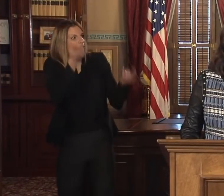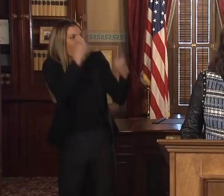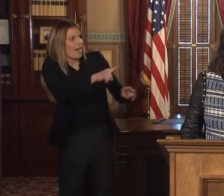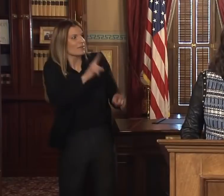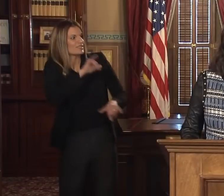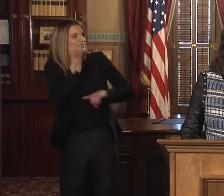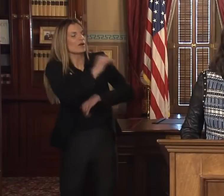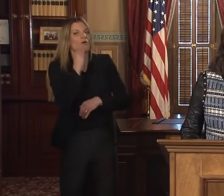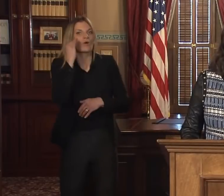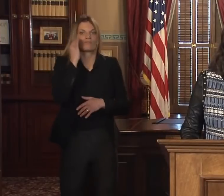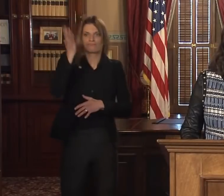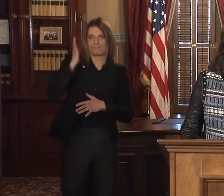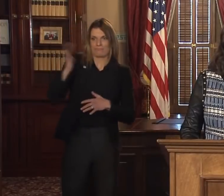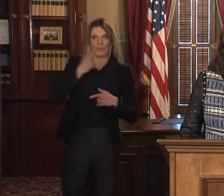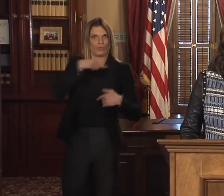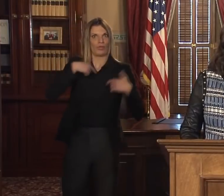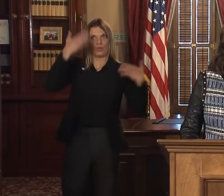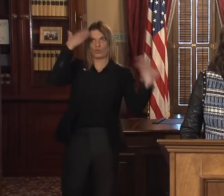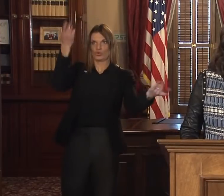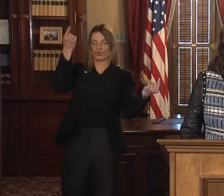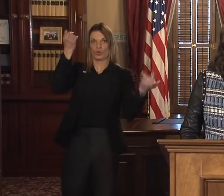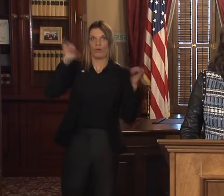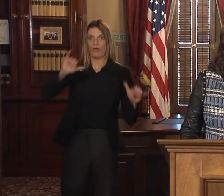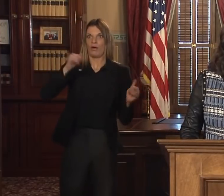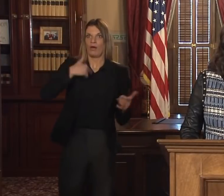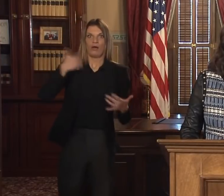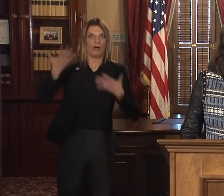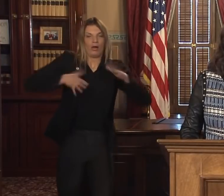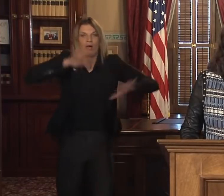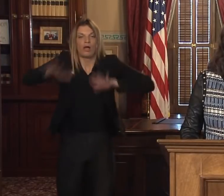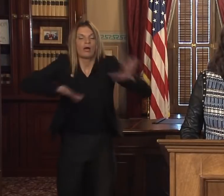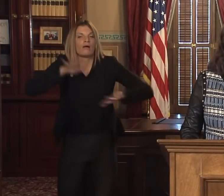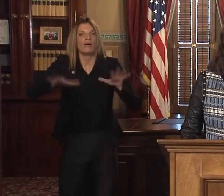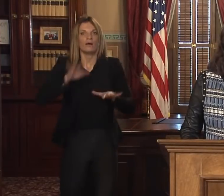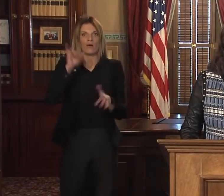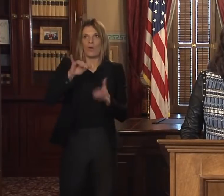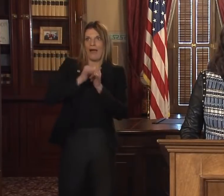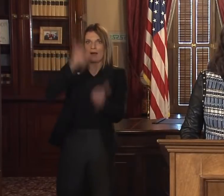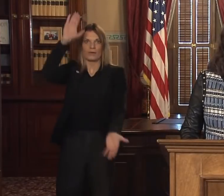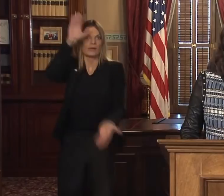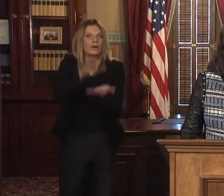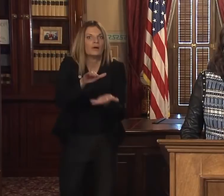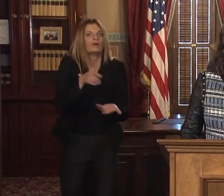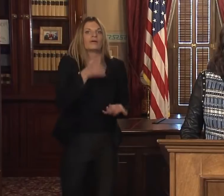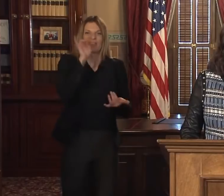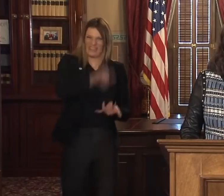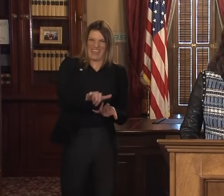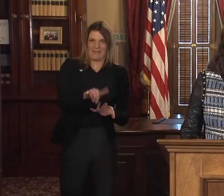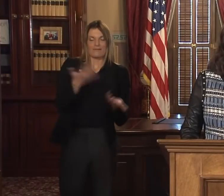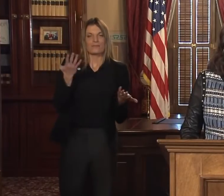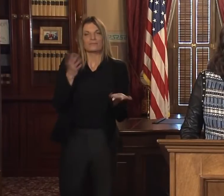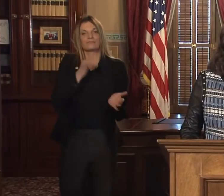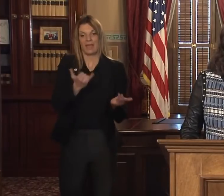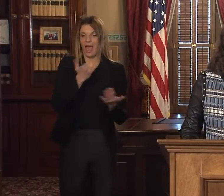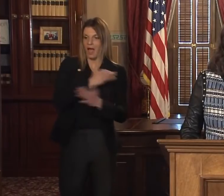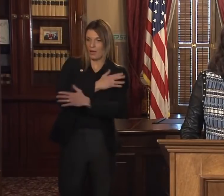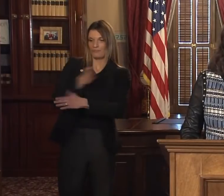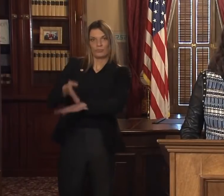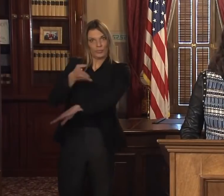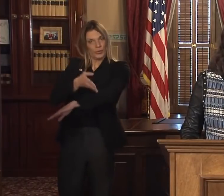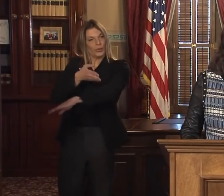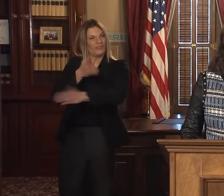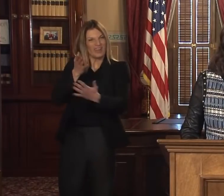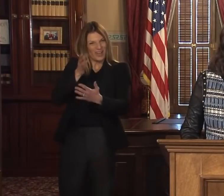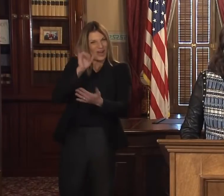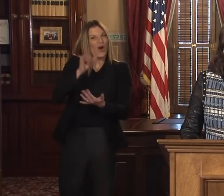some additional aggressive actions. But I do think those factors are really important pieces to the difference of where we are